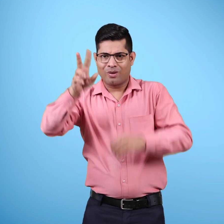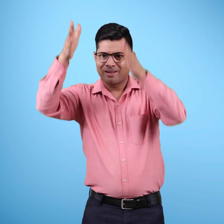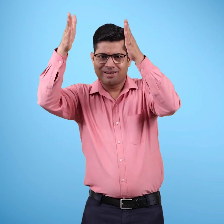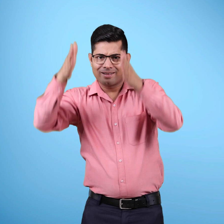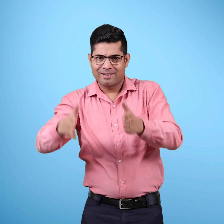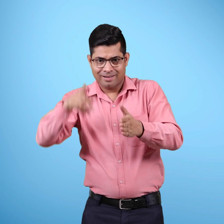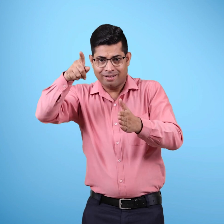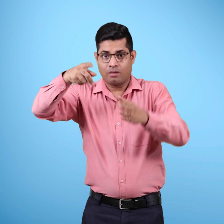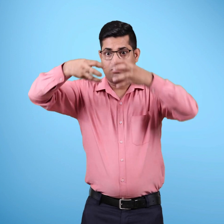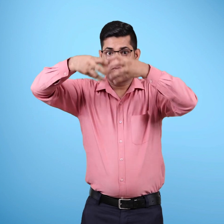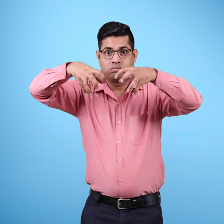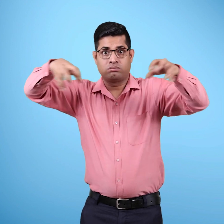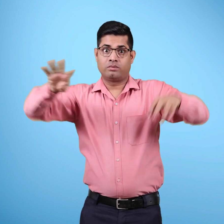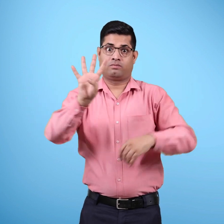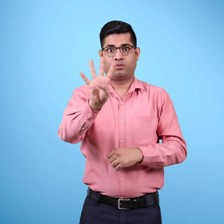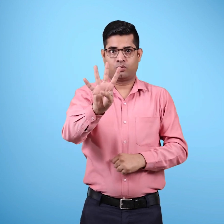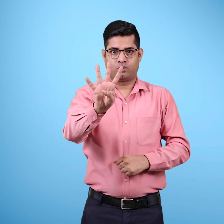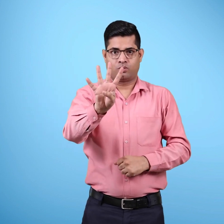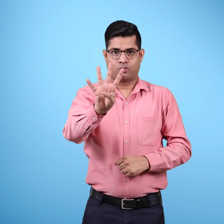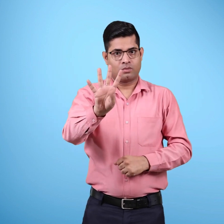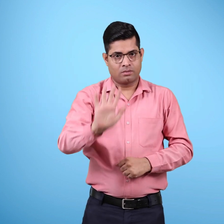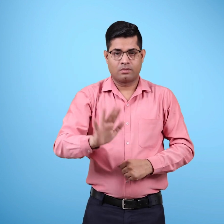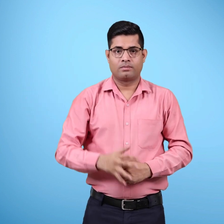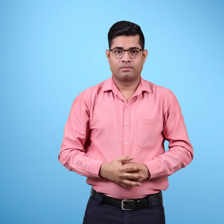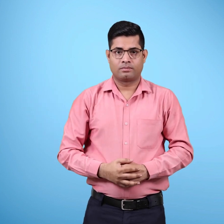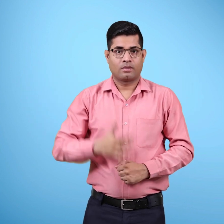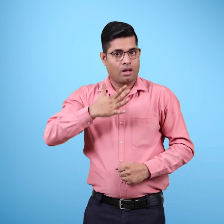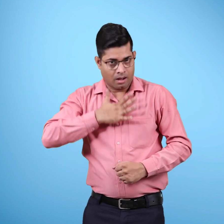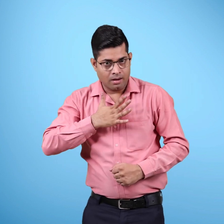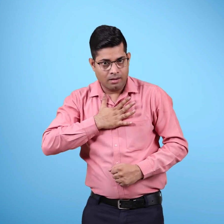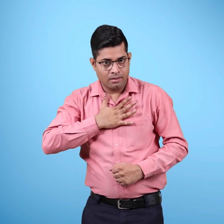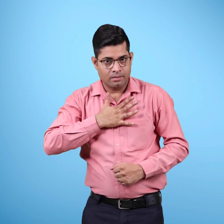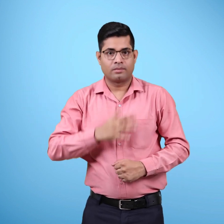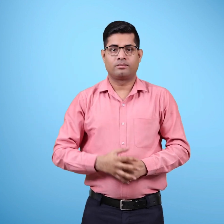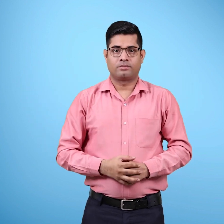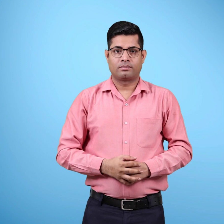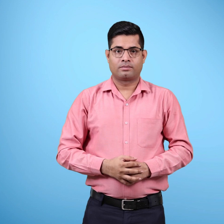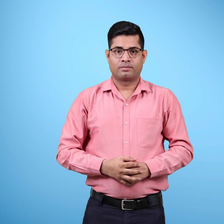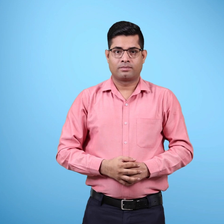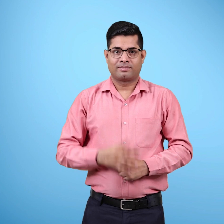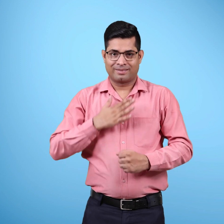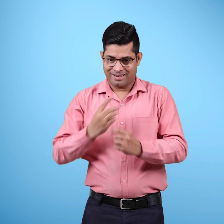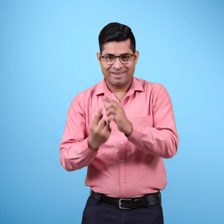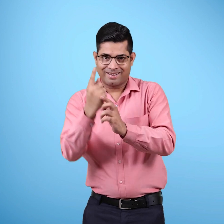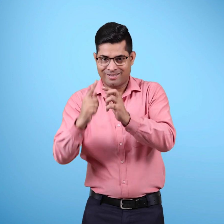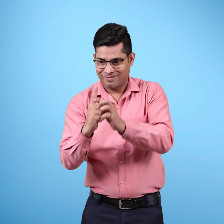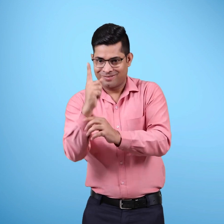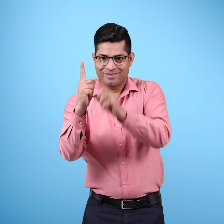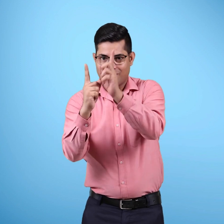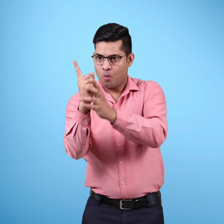Column 2 is subdivided into 4 categories. green,